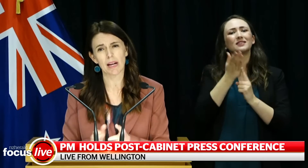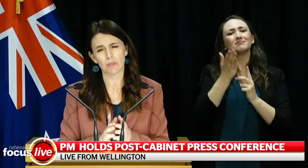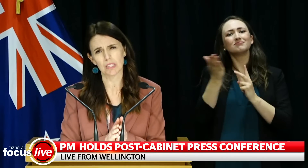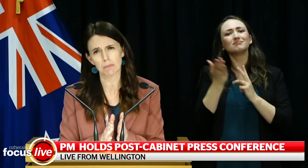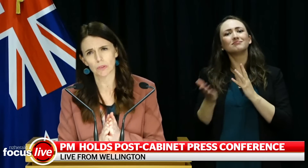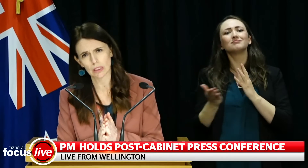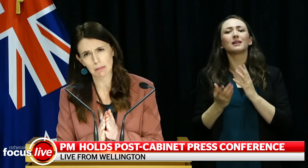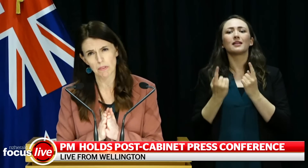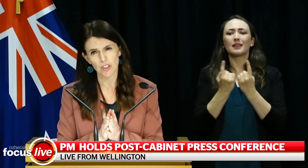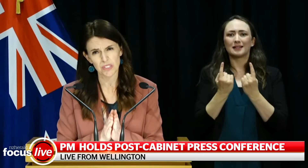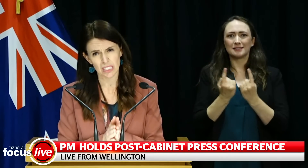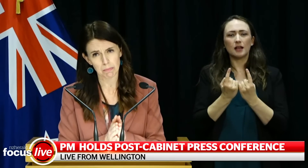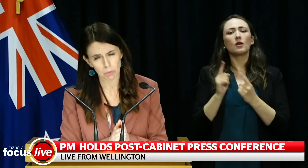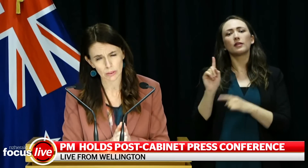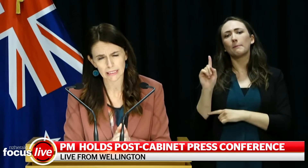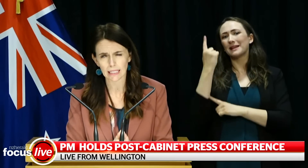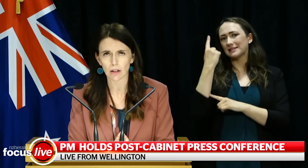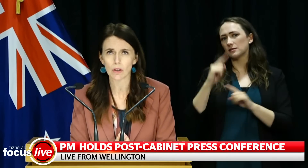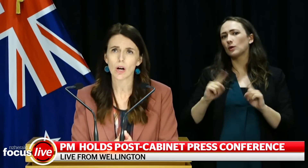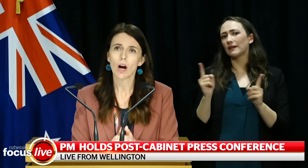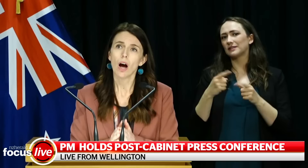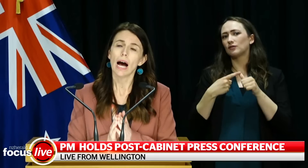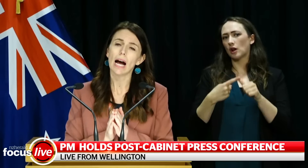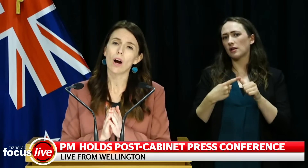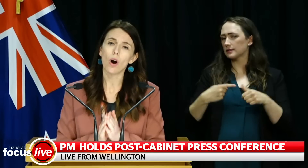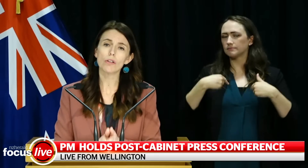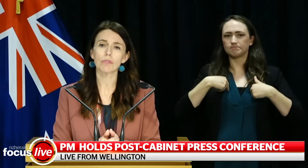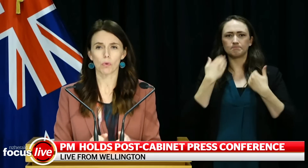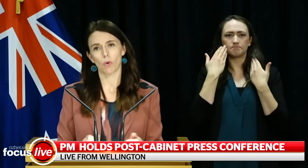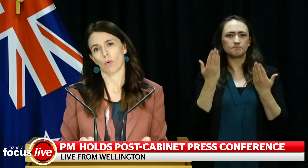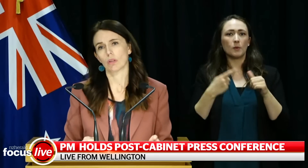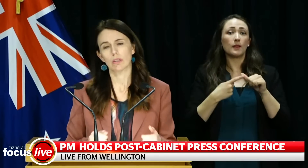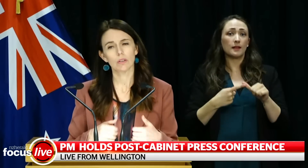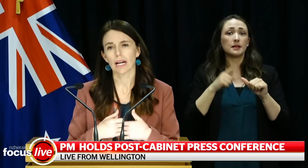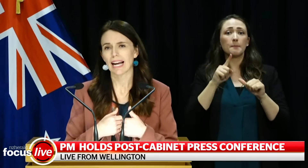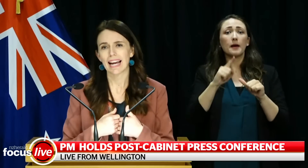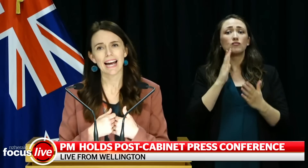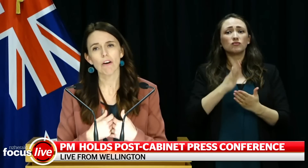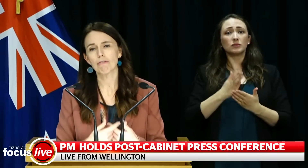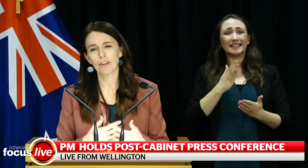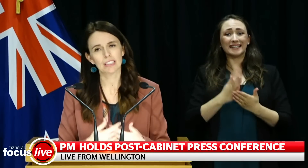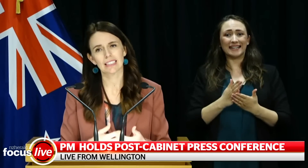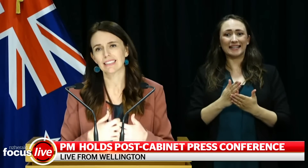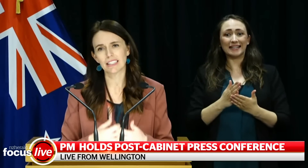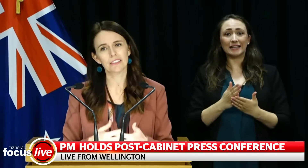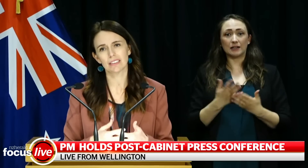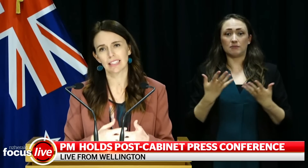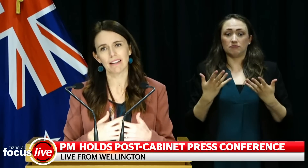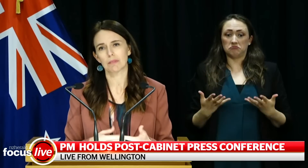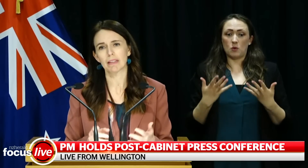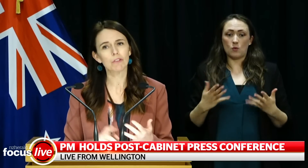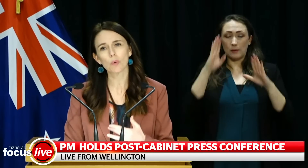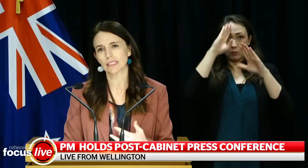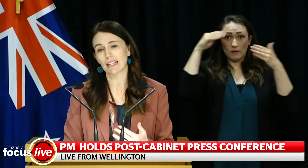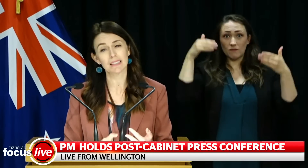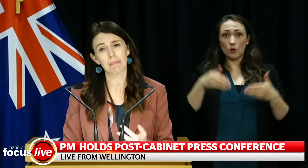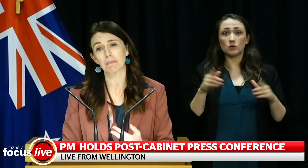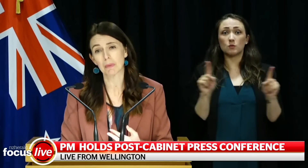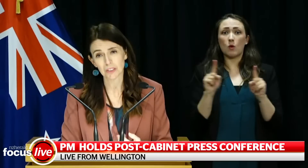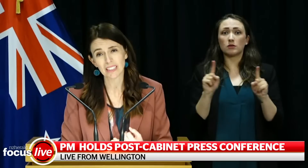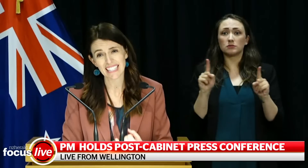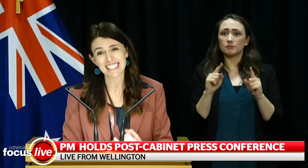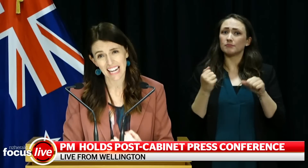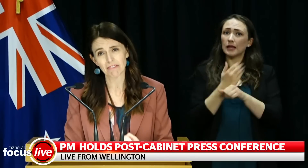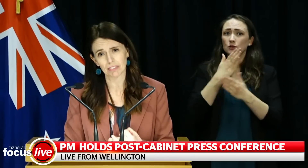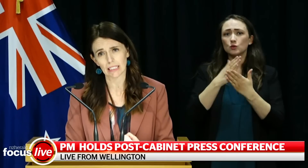Minister will be able to respond to some of those in a bit more detail. Overall, look, our focus continues to have to be, of course, housing people,